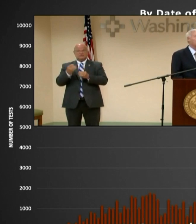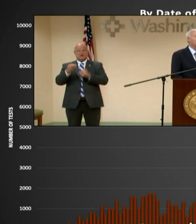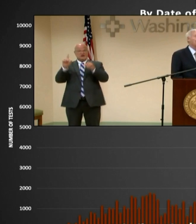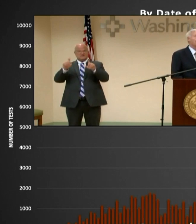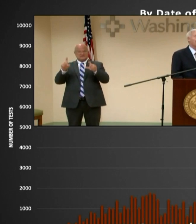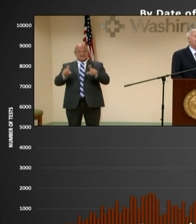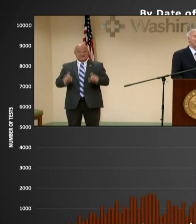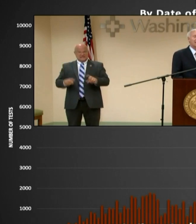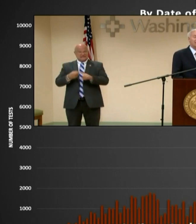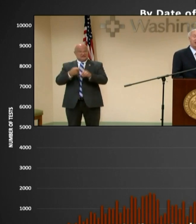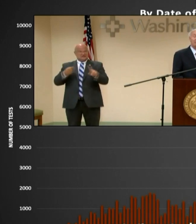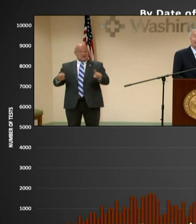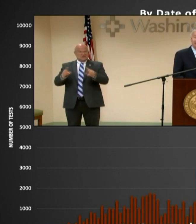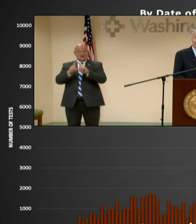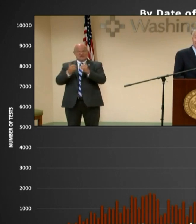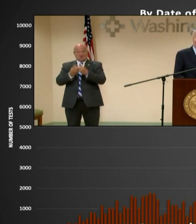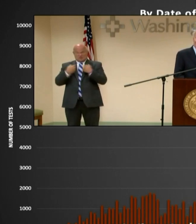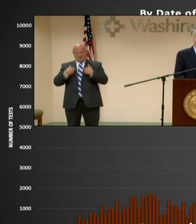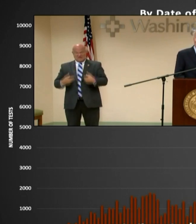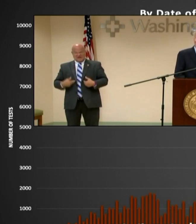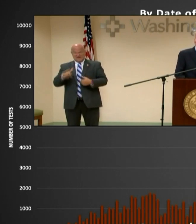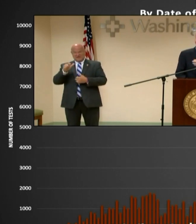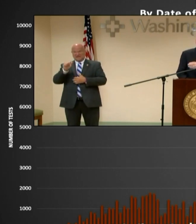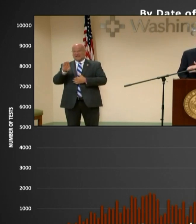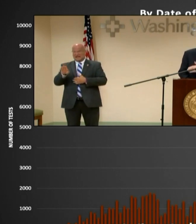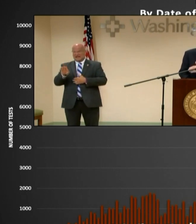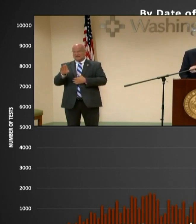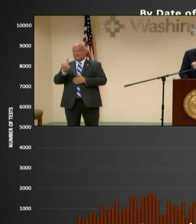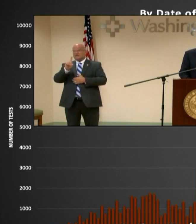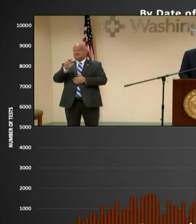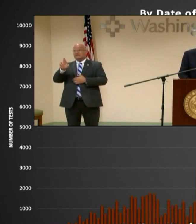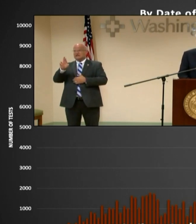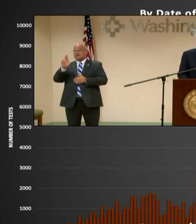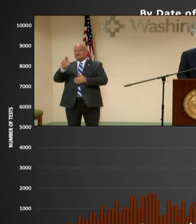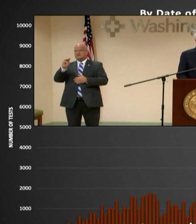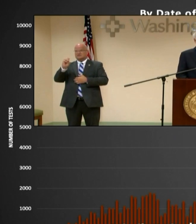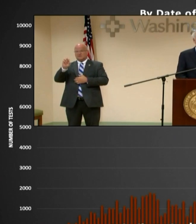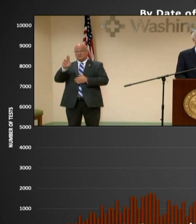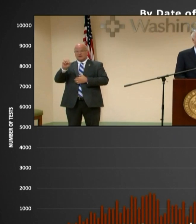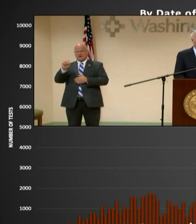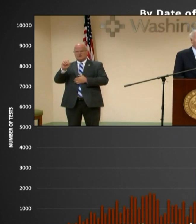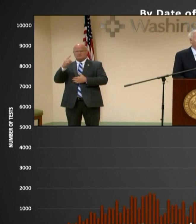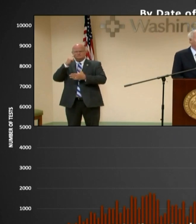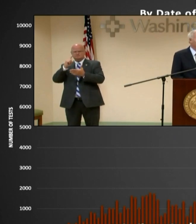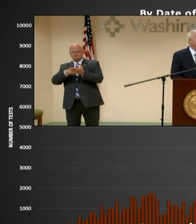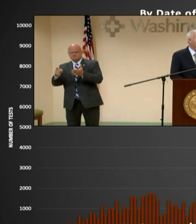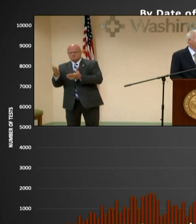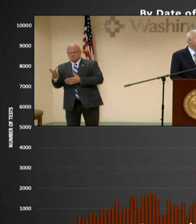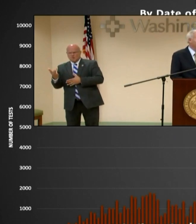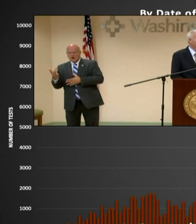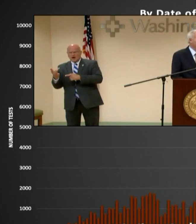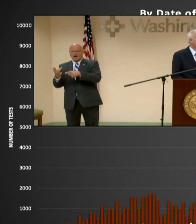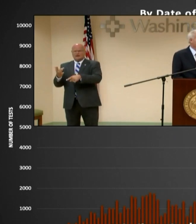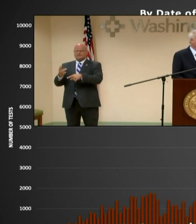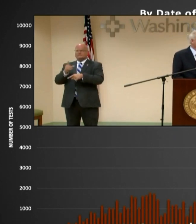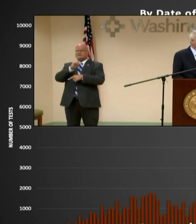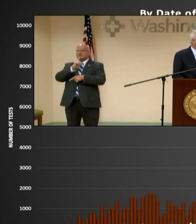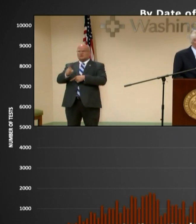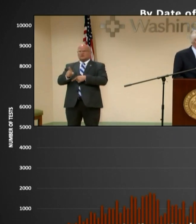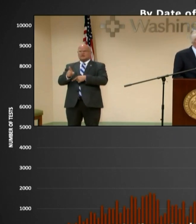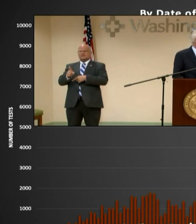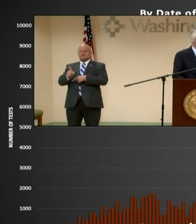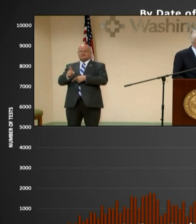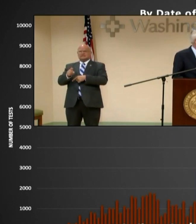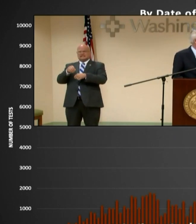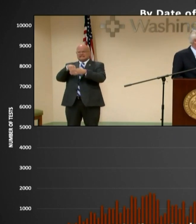of tests from our Department of Health lab. Dr. Romero checked on that, and it was a